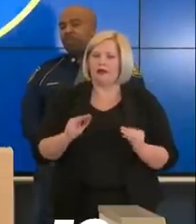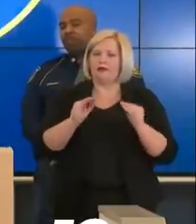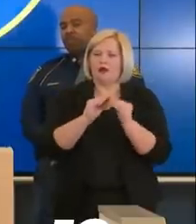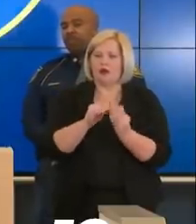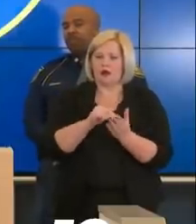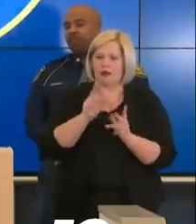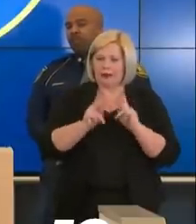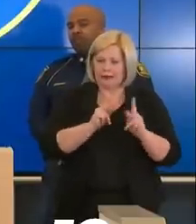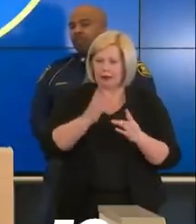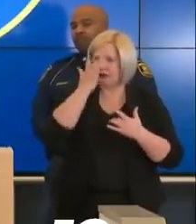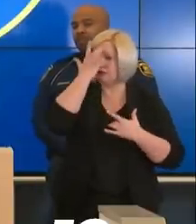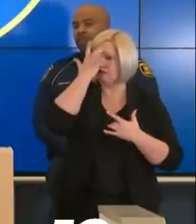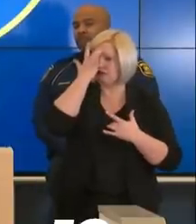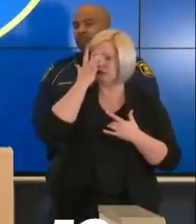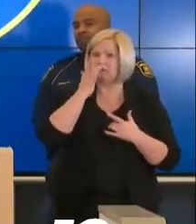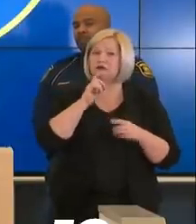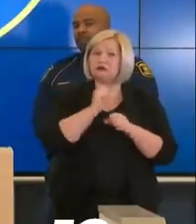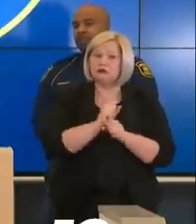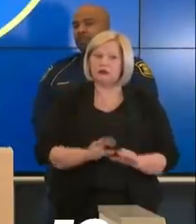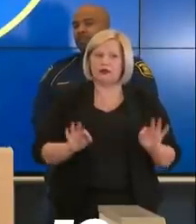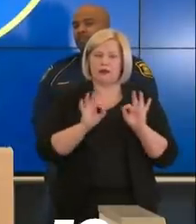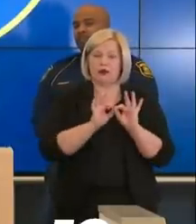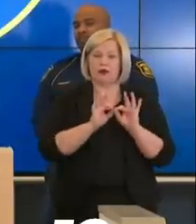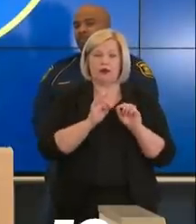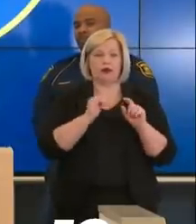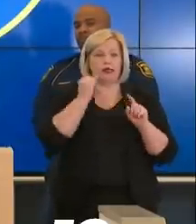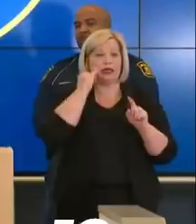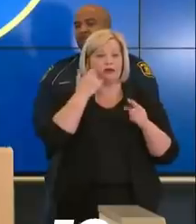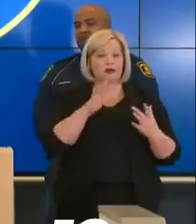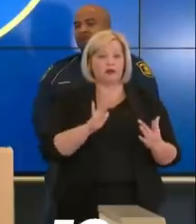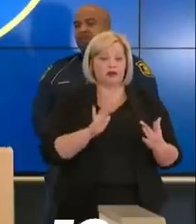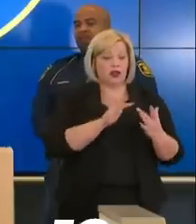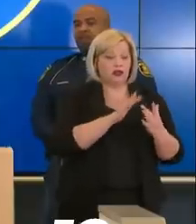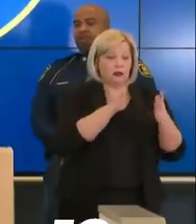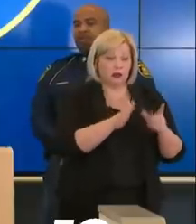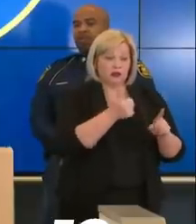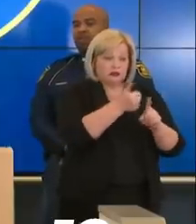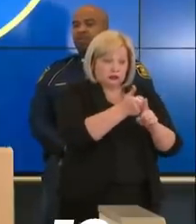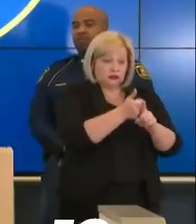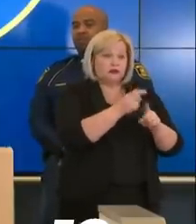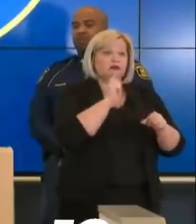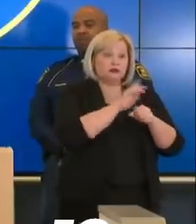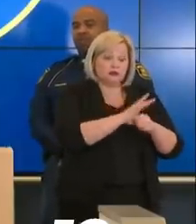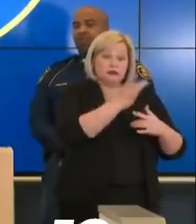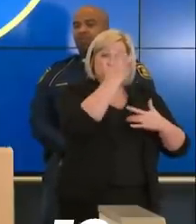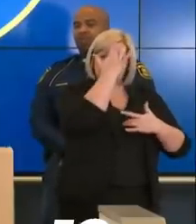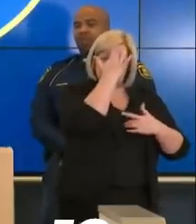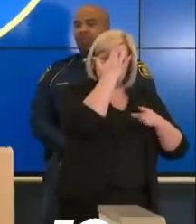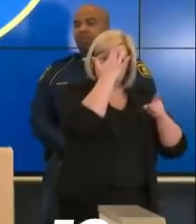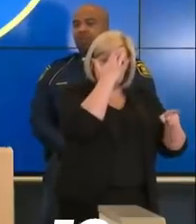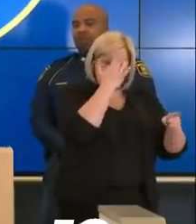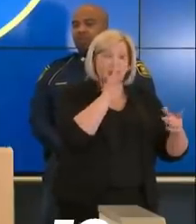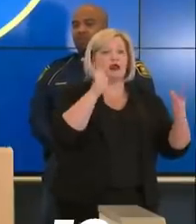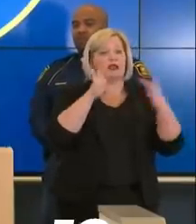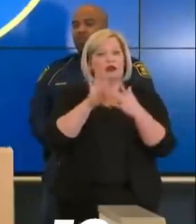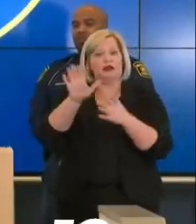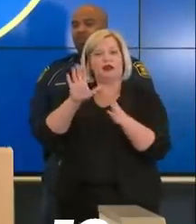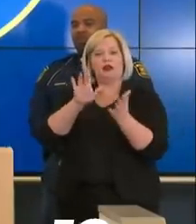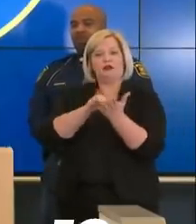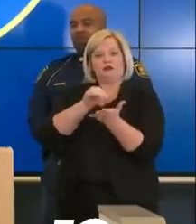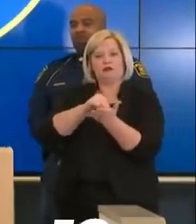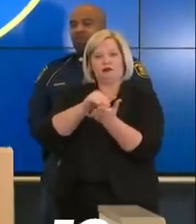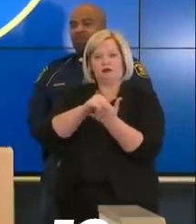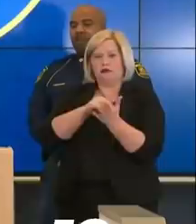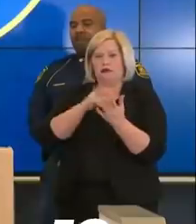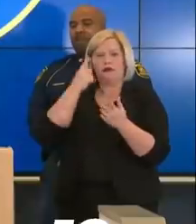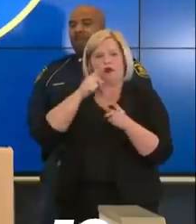it is incredibly important that people who have been in contact with individuals who have confirmed disease contact their medical providers